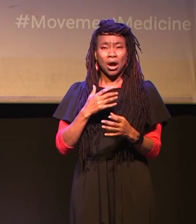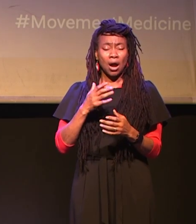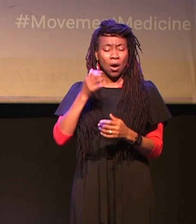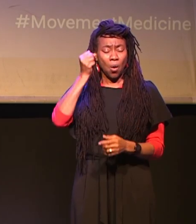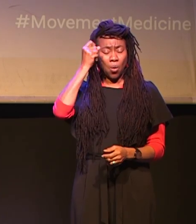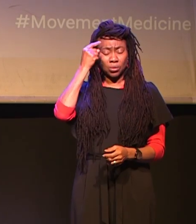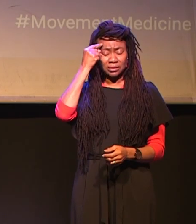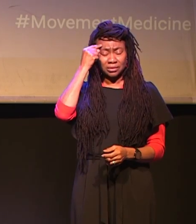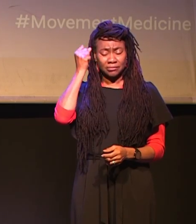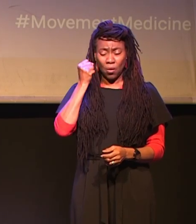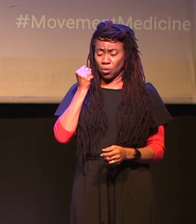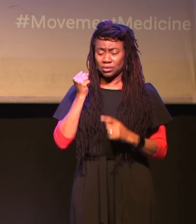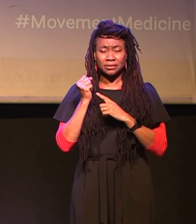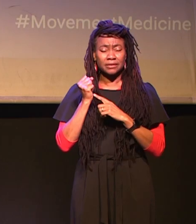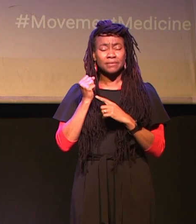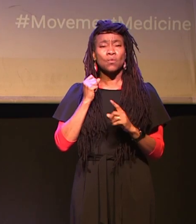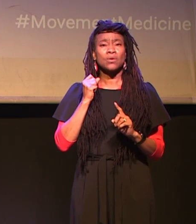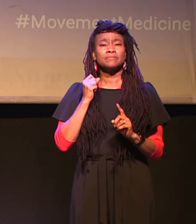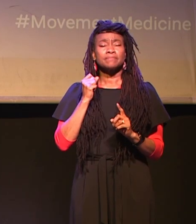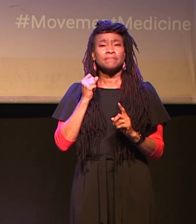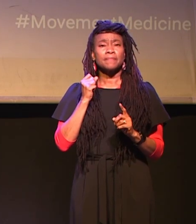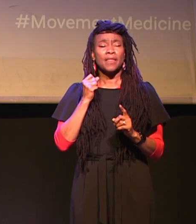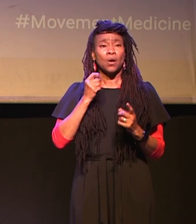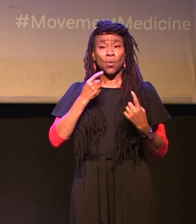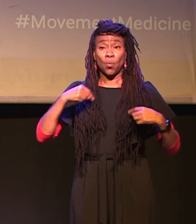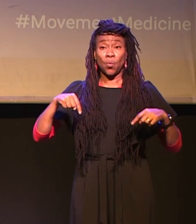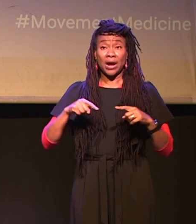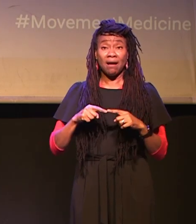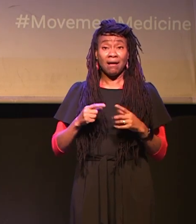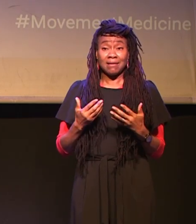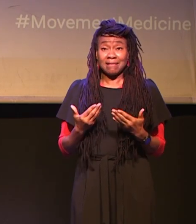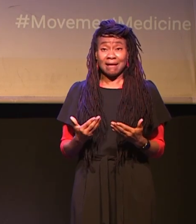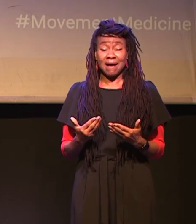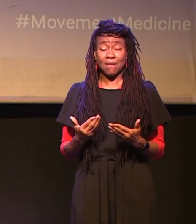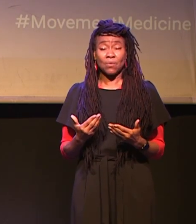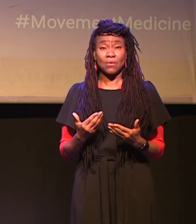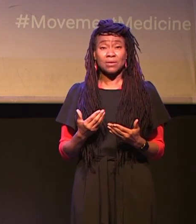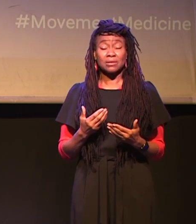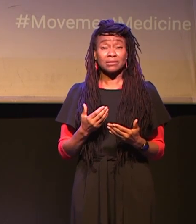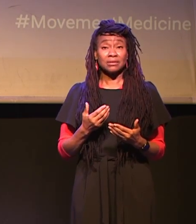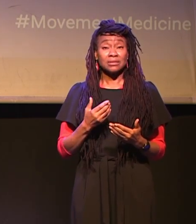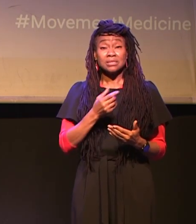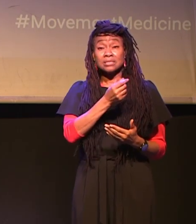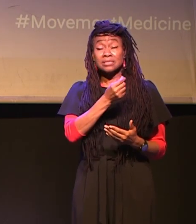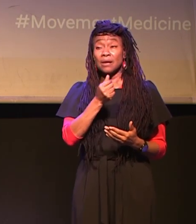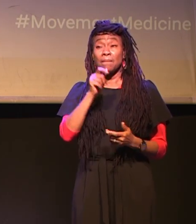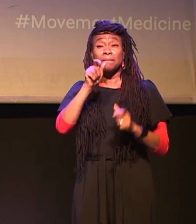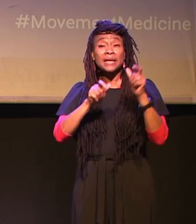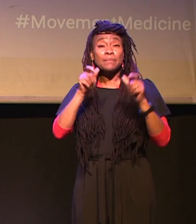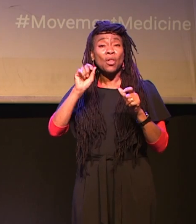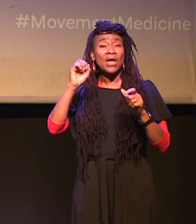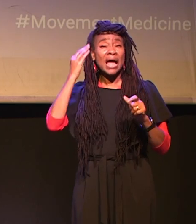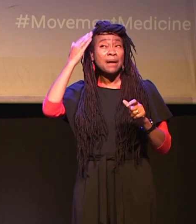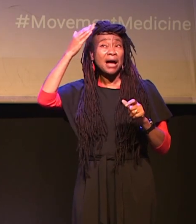that this imagination piece, that we are living in some people's imaginations, and this